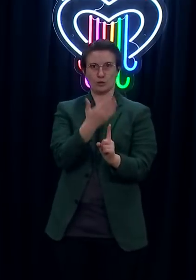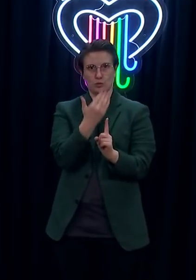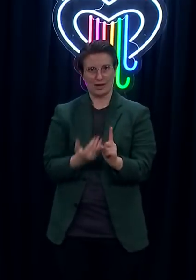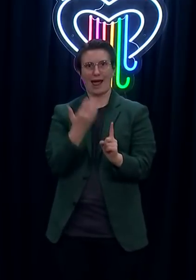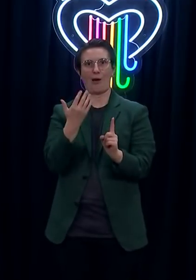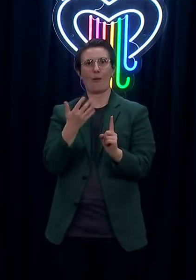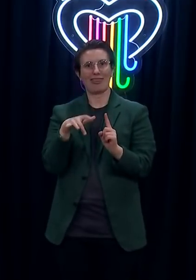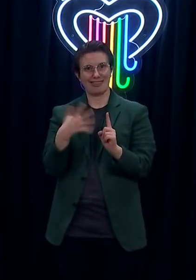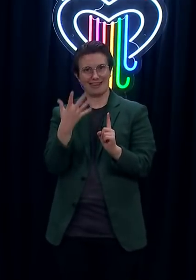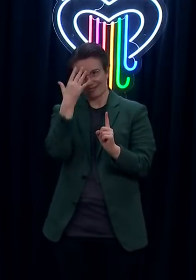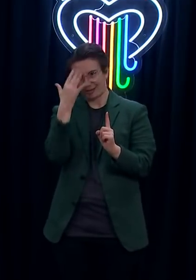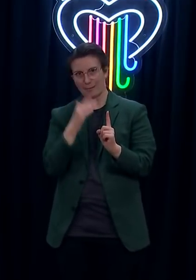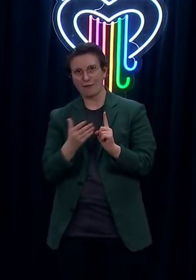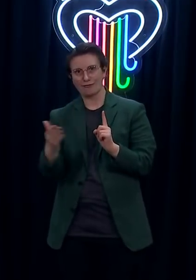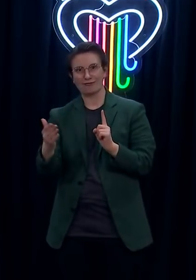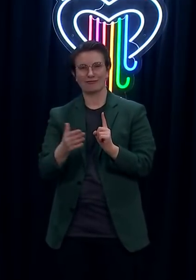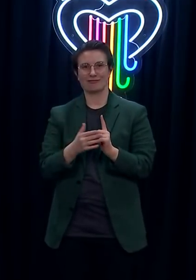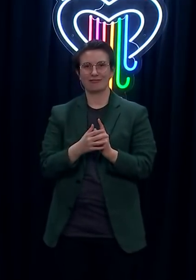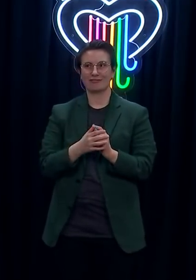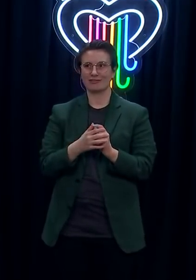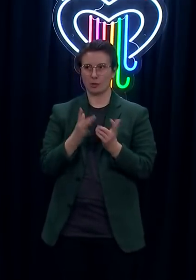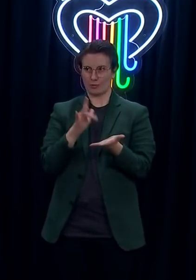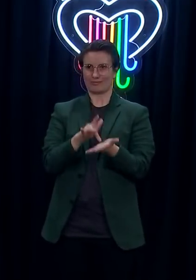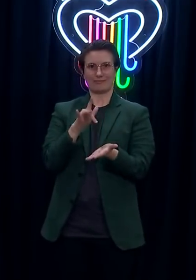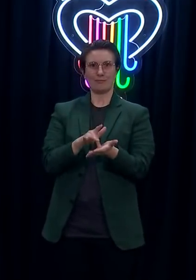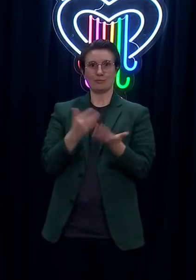backwards. We're still in the middle of it is what I'd point out.